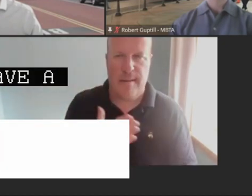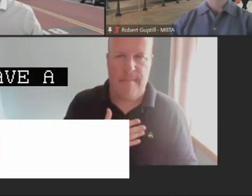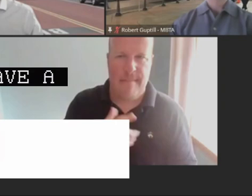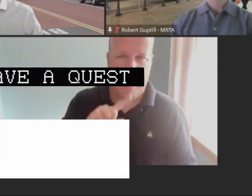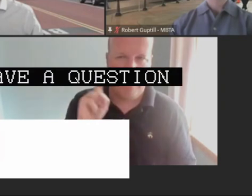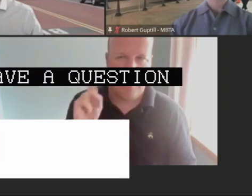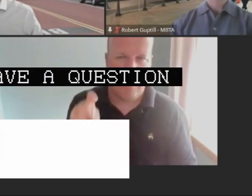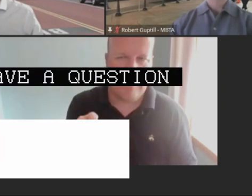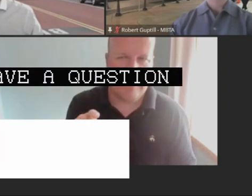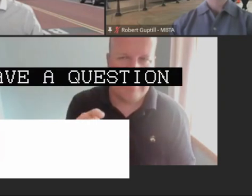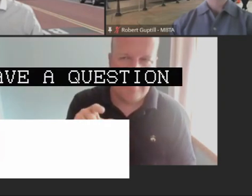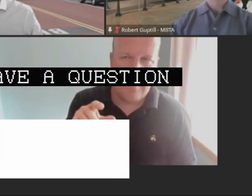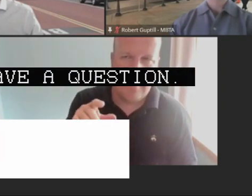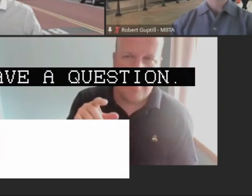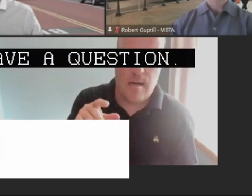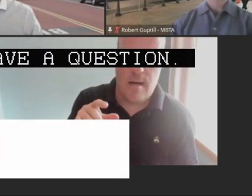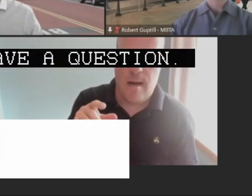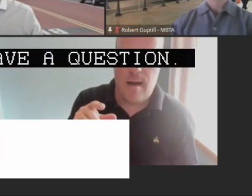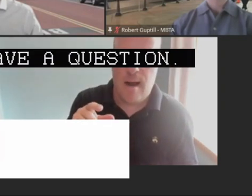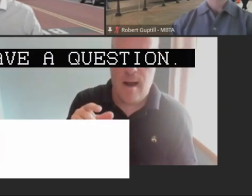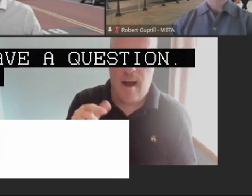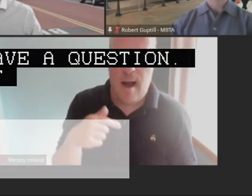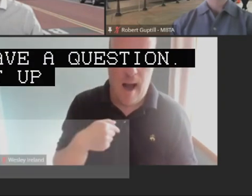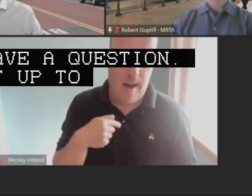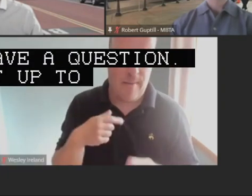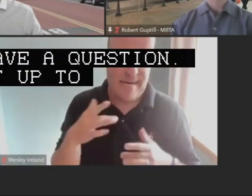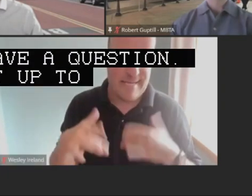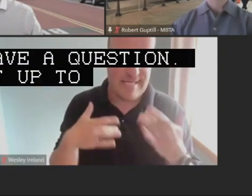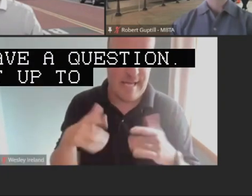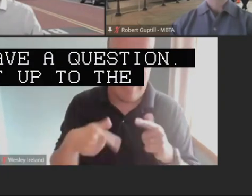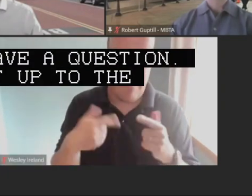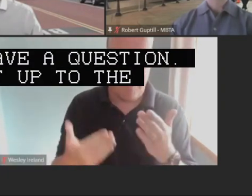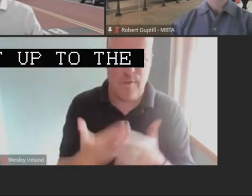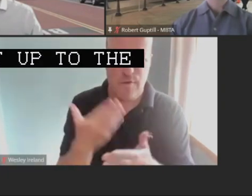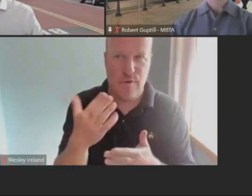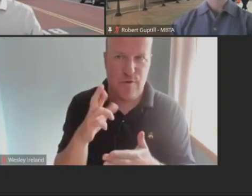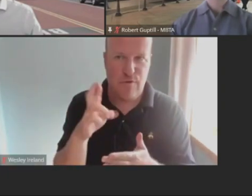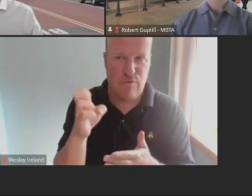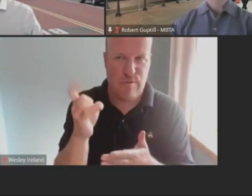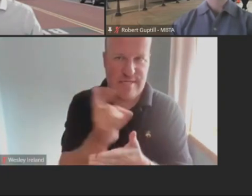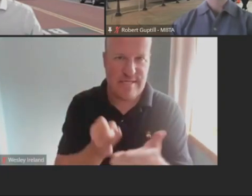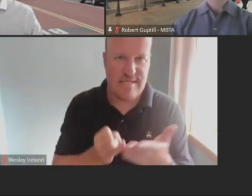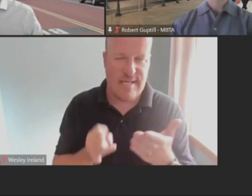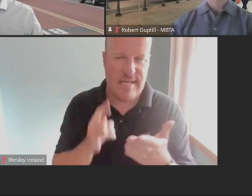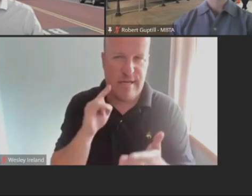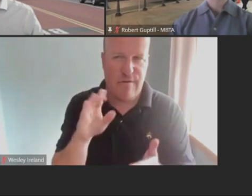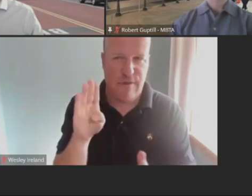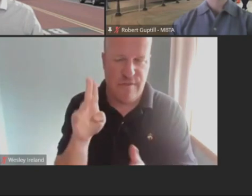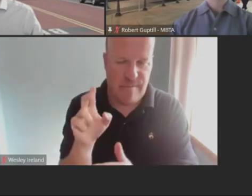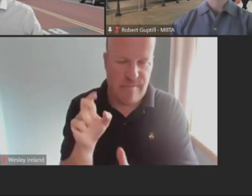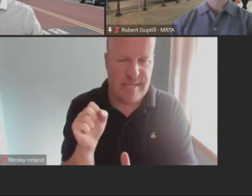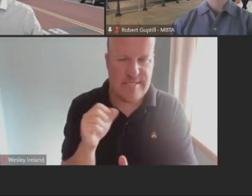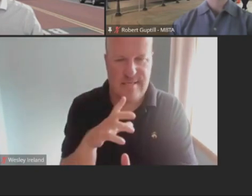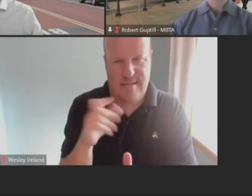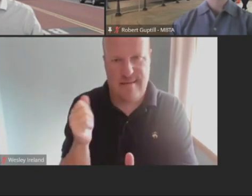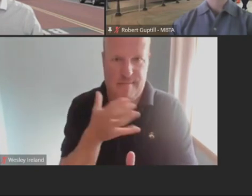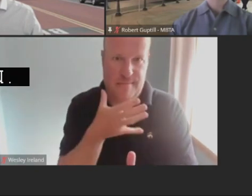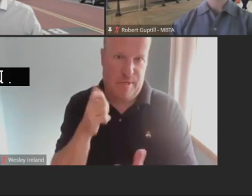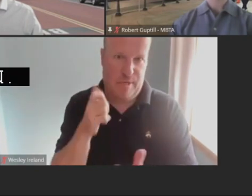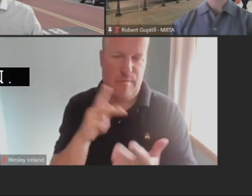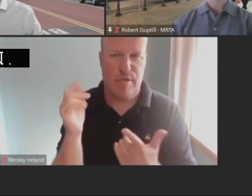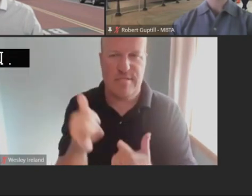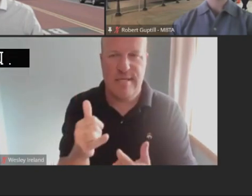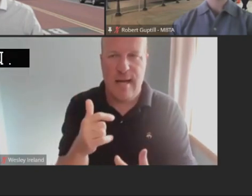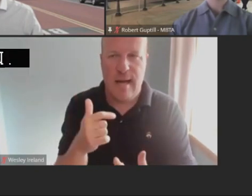I want to actually open it up to the board. I have a question, then I'm going to open it up to the board for any questions. I'm really excited to see this new redesign of the